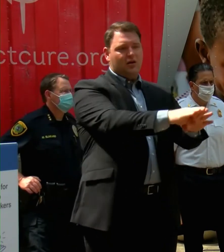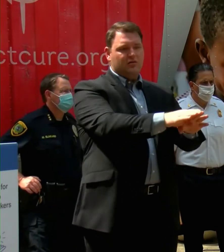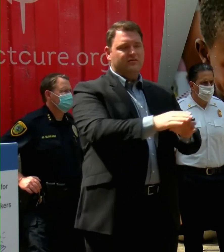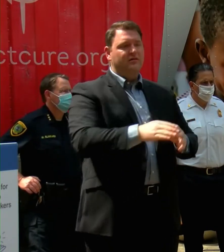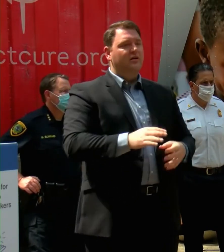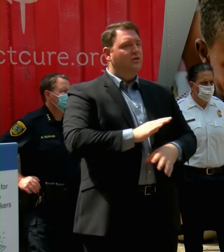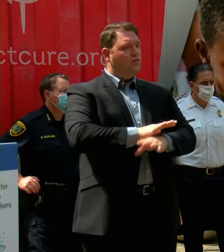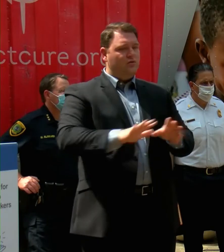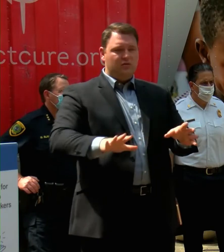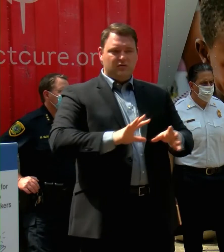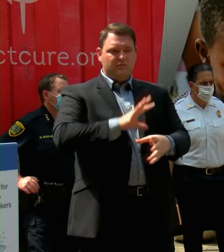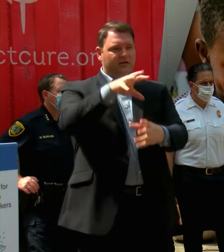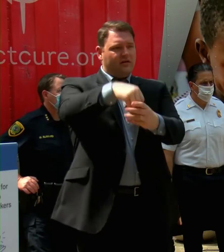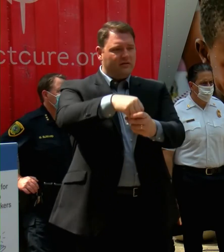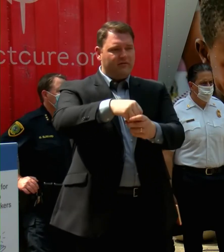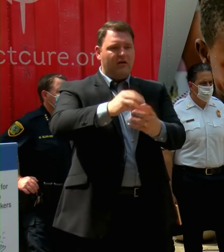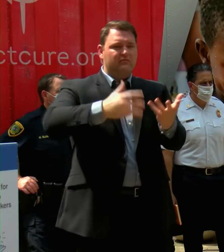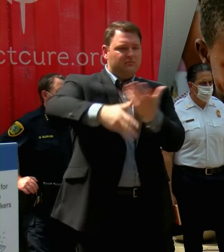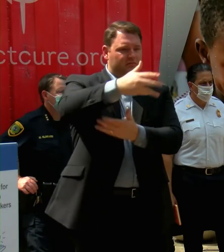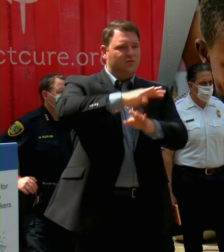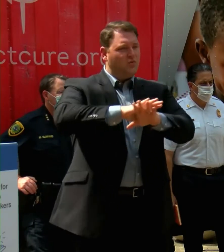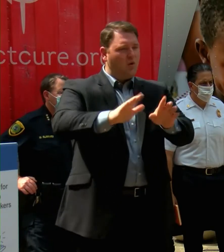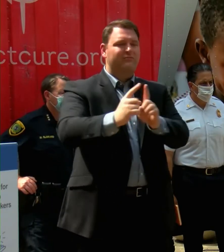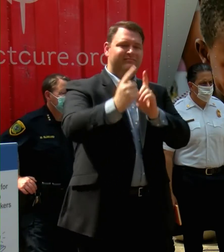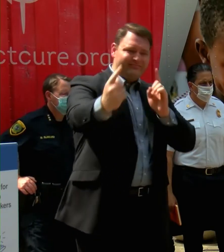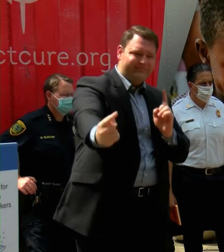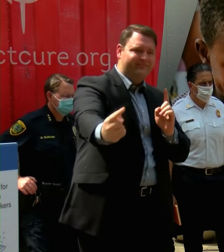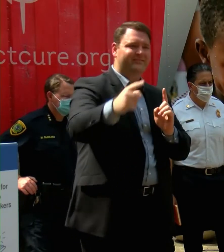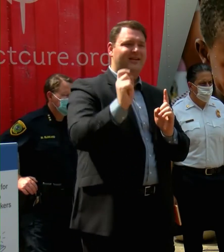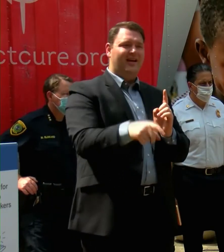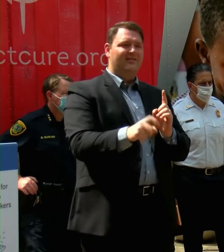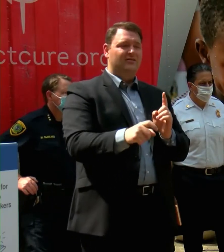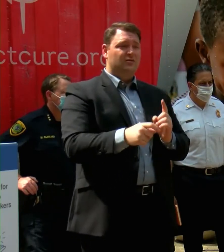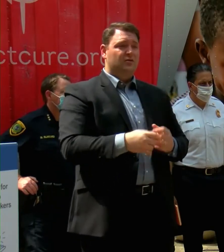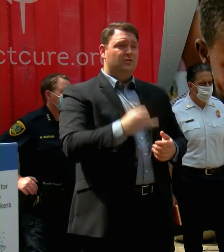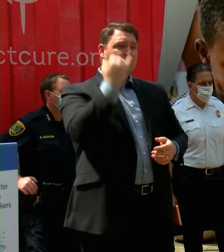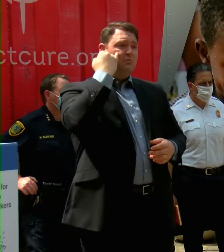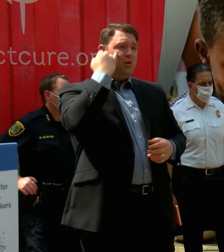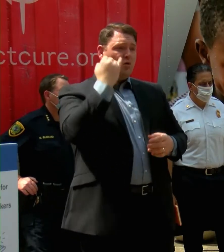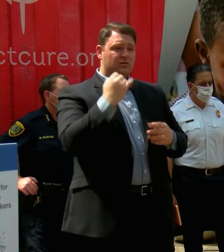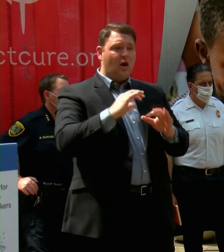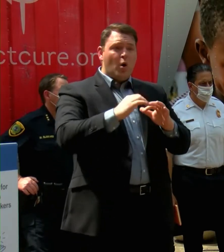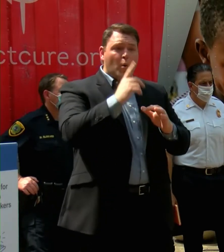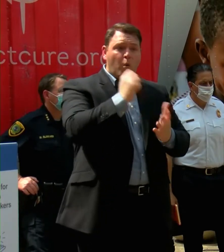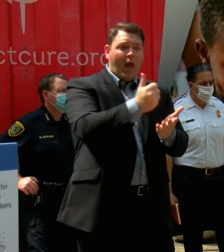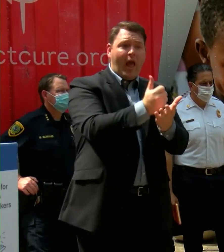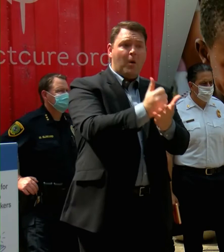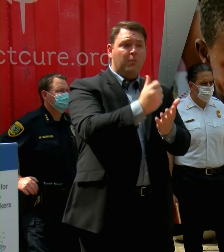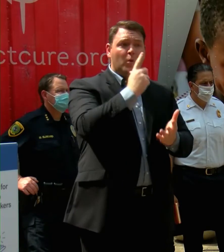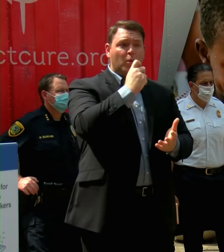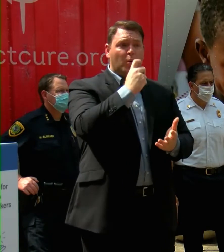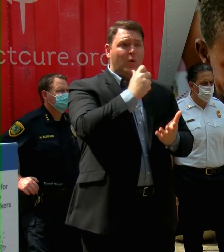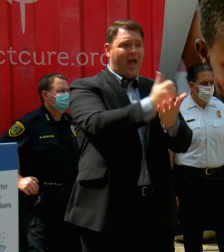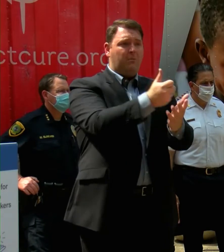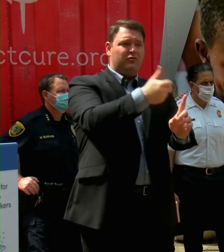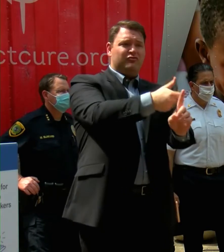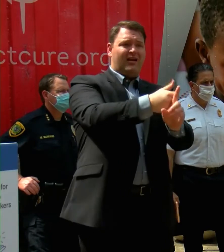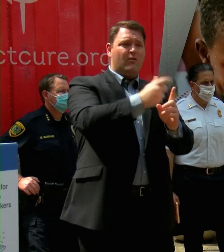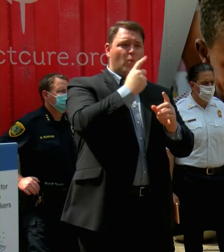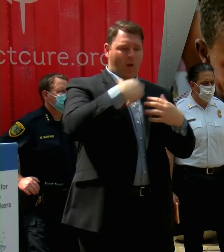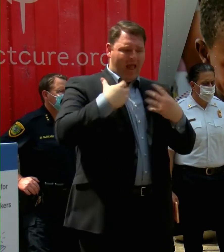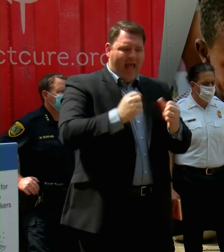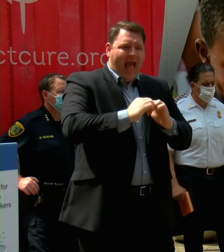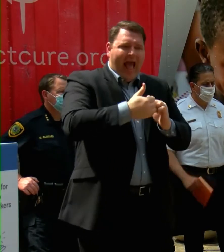your destiny is in your hands. If you take it seriously, then you're going to do the right things. I will tell you,